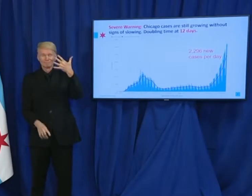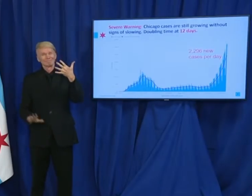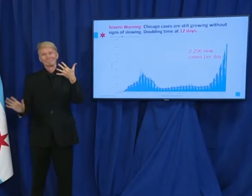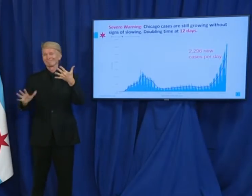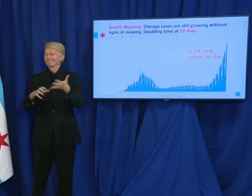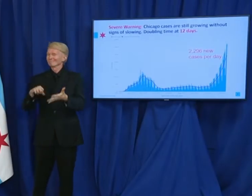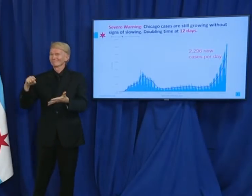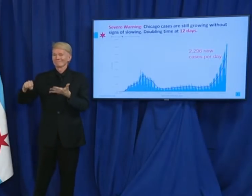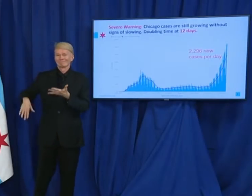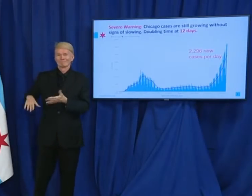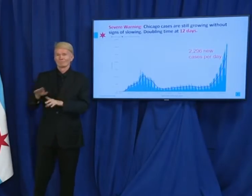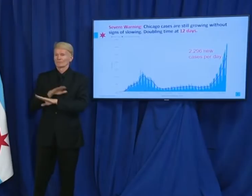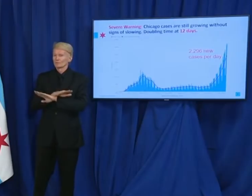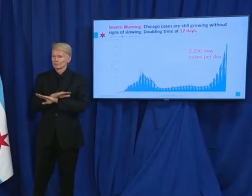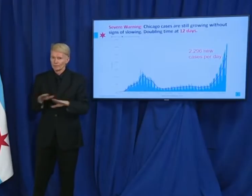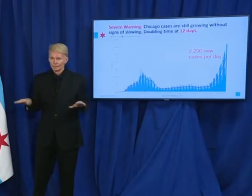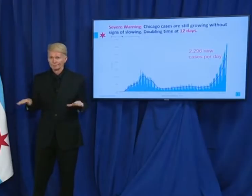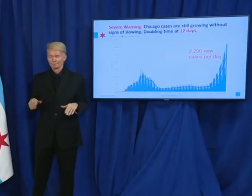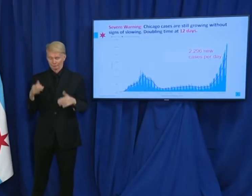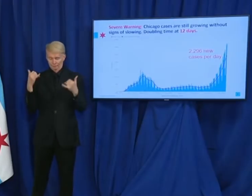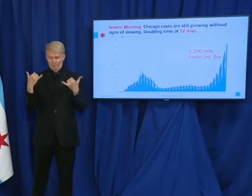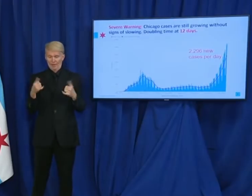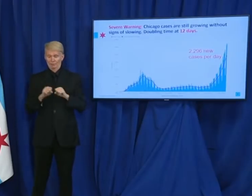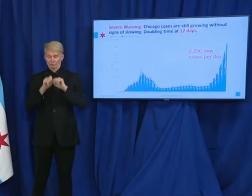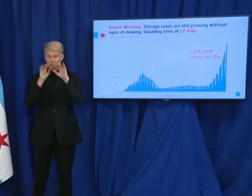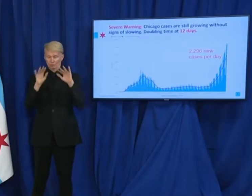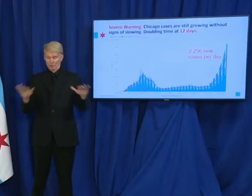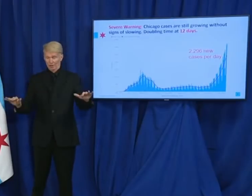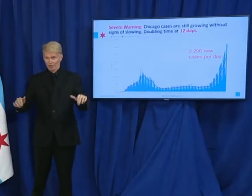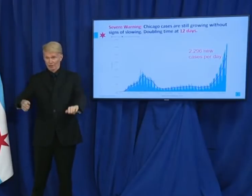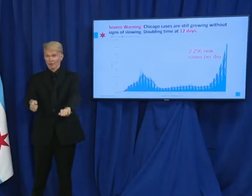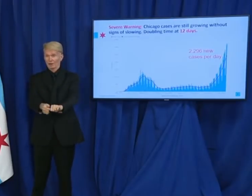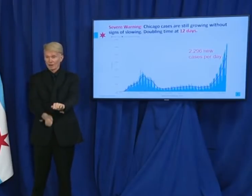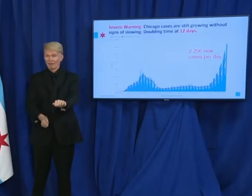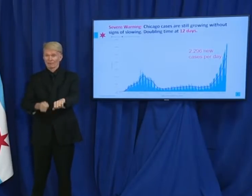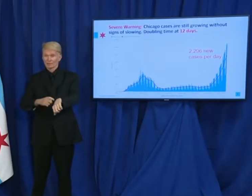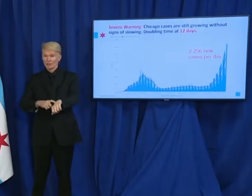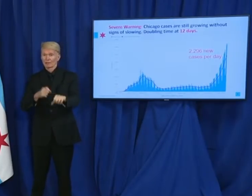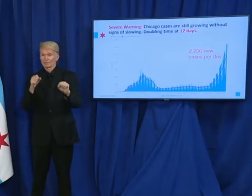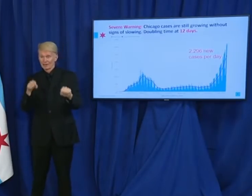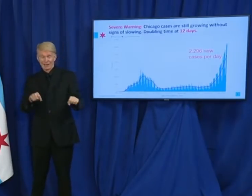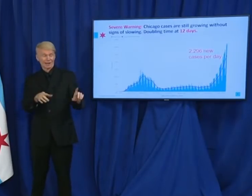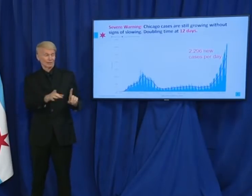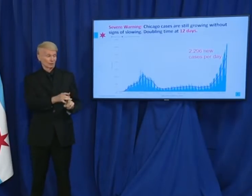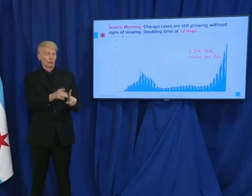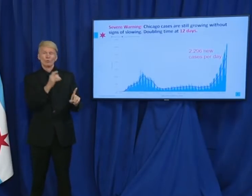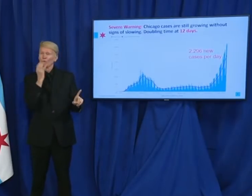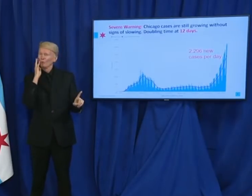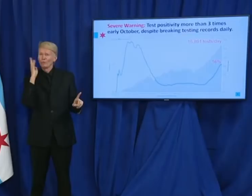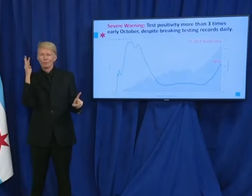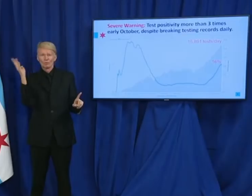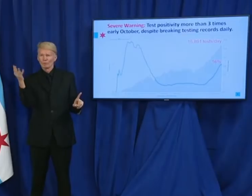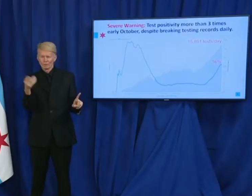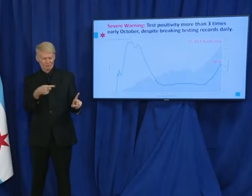from COVID-19. It is spreading right now every chance it gets in Chicago.